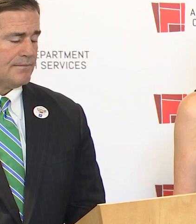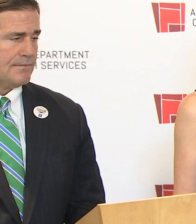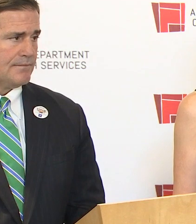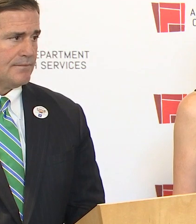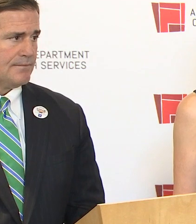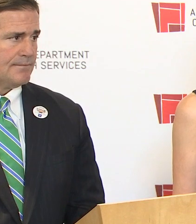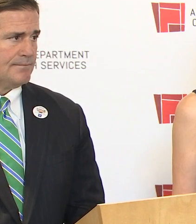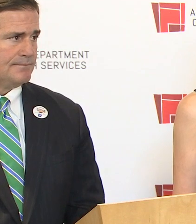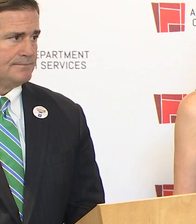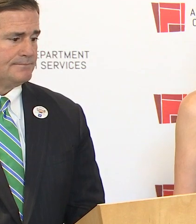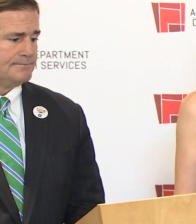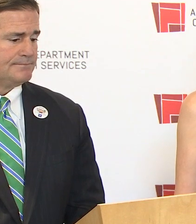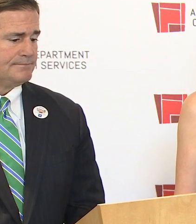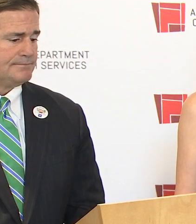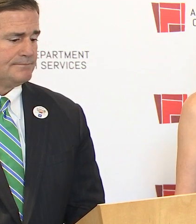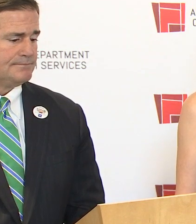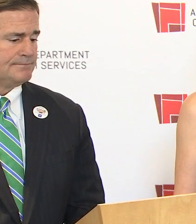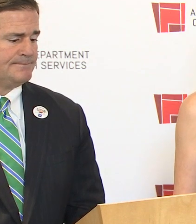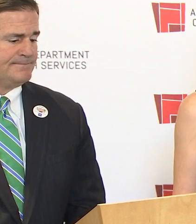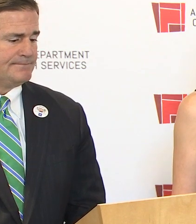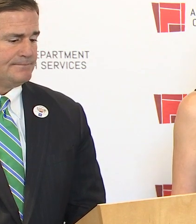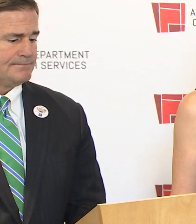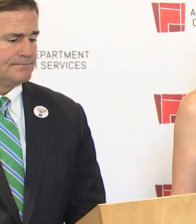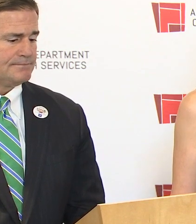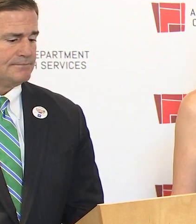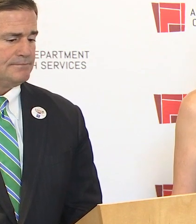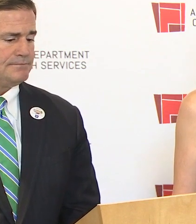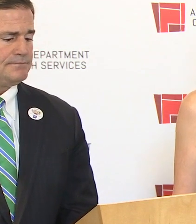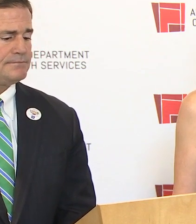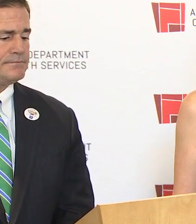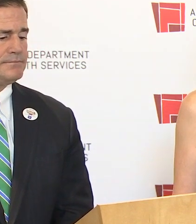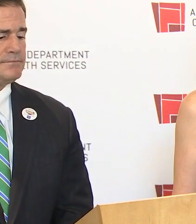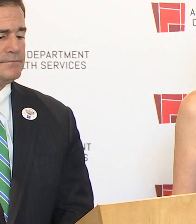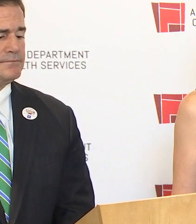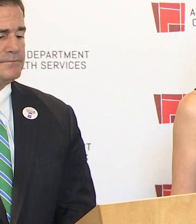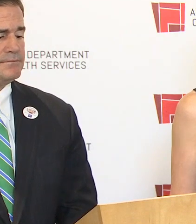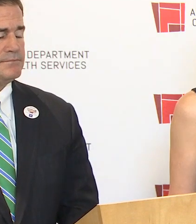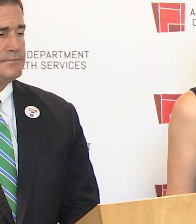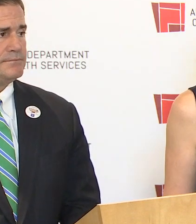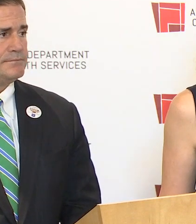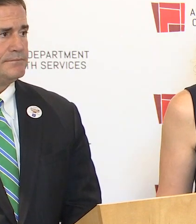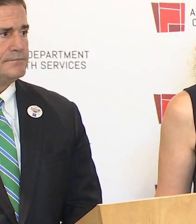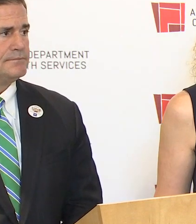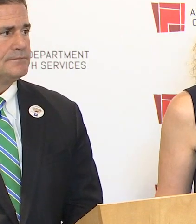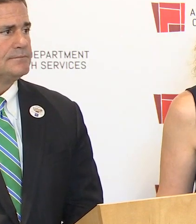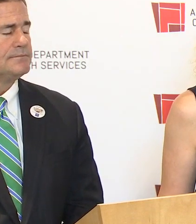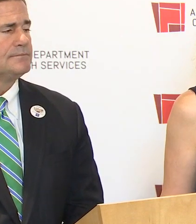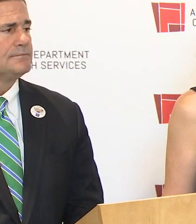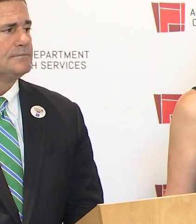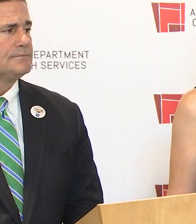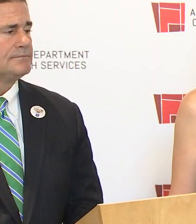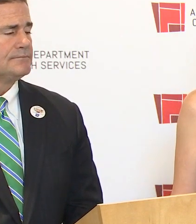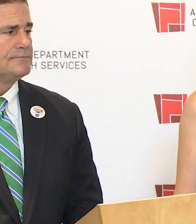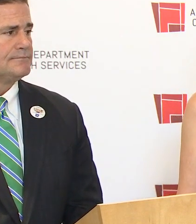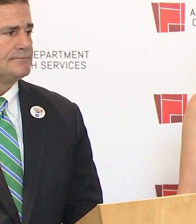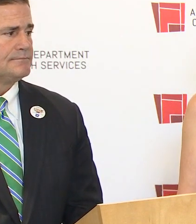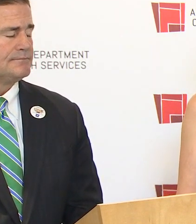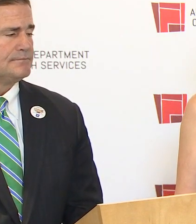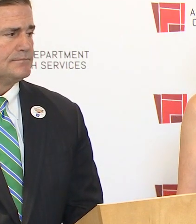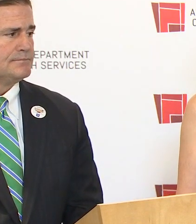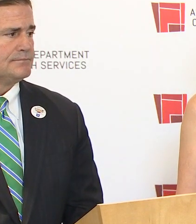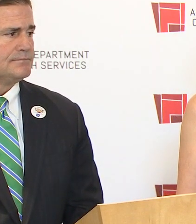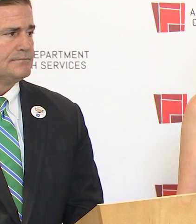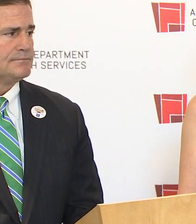today. I would like to provide you all with some brief remarks about our recommendations. The first is to limit visitors.